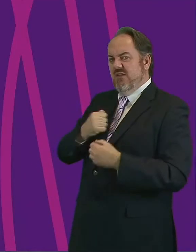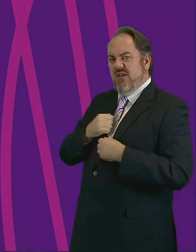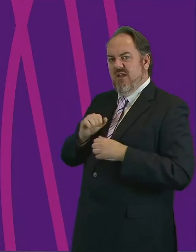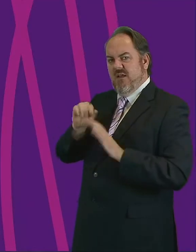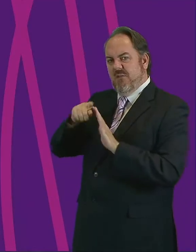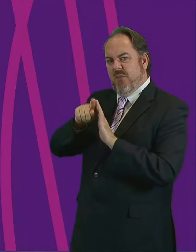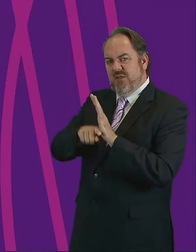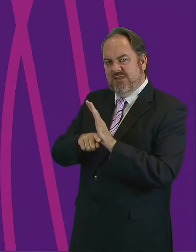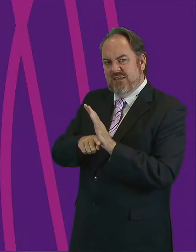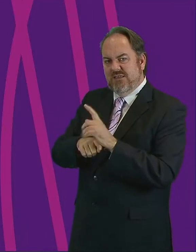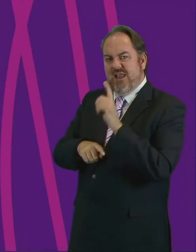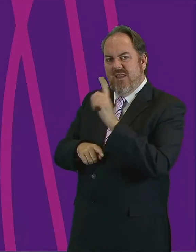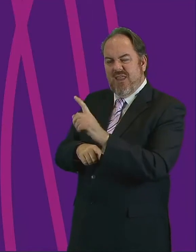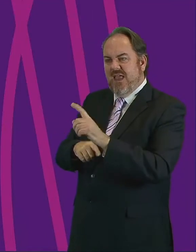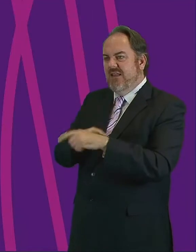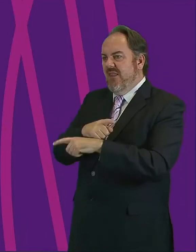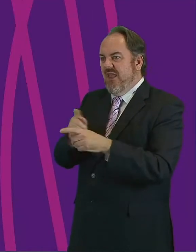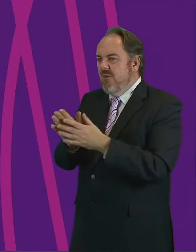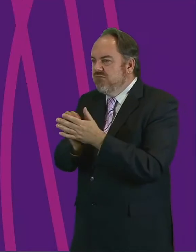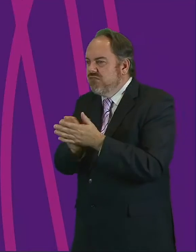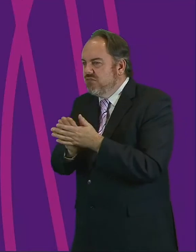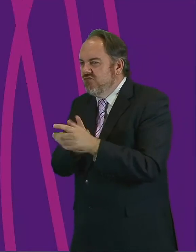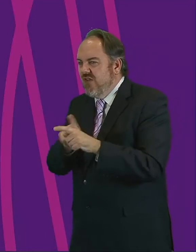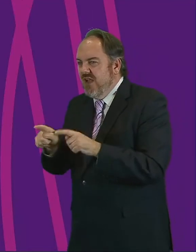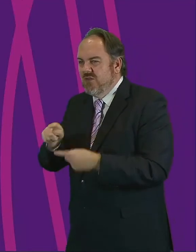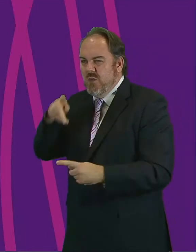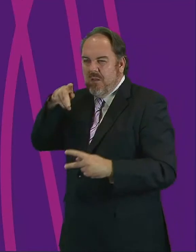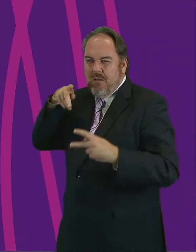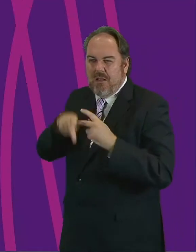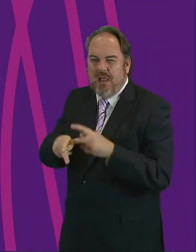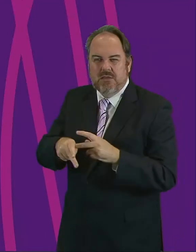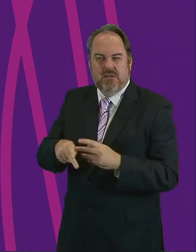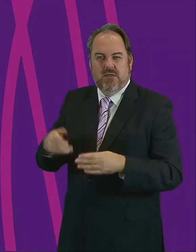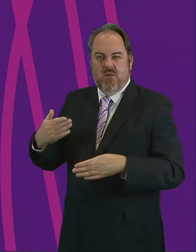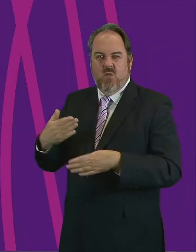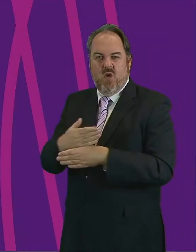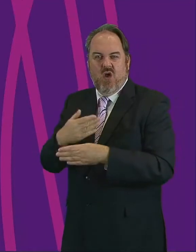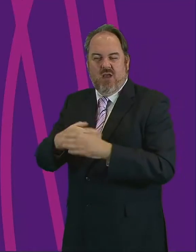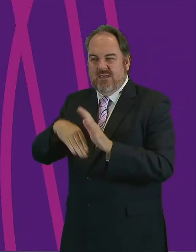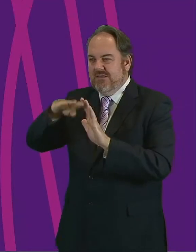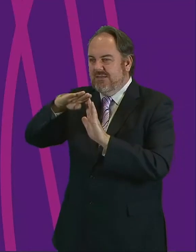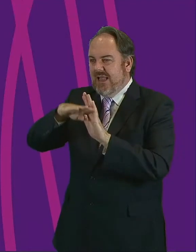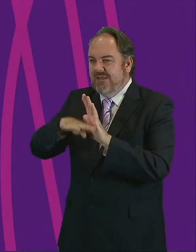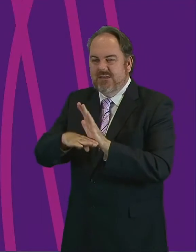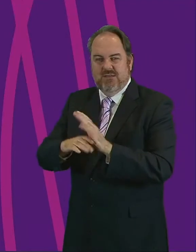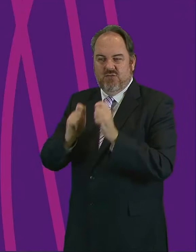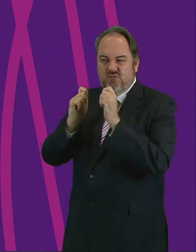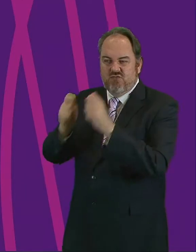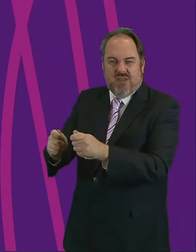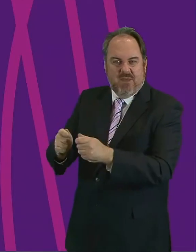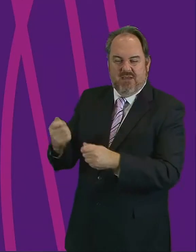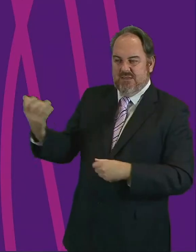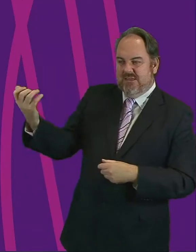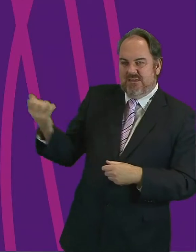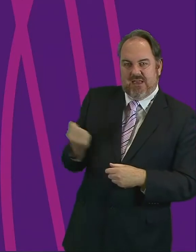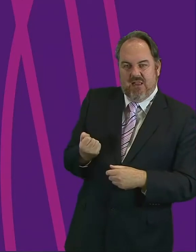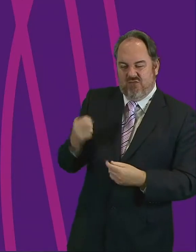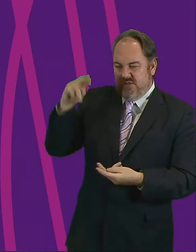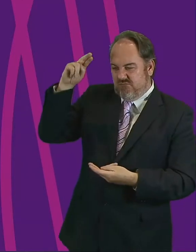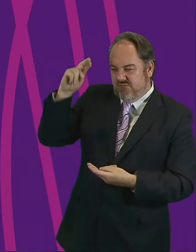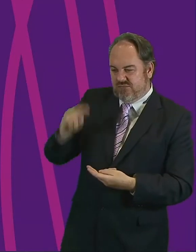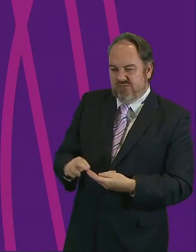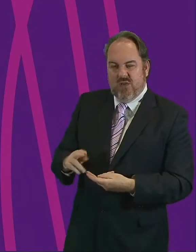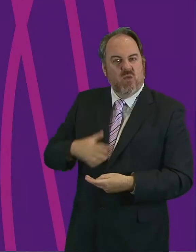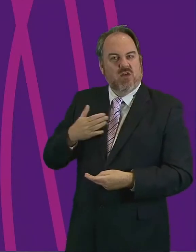recovery becoming another race to the bottom on wages and employment standards, and that we actually ensure a sector with endemic problems of poverty